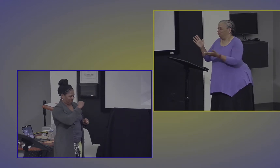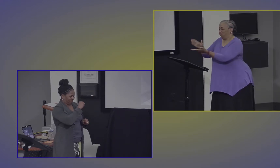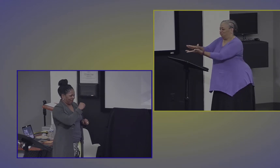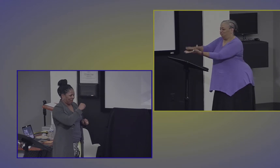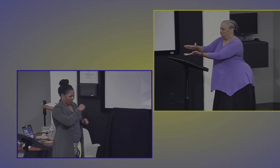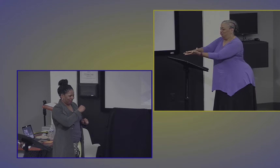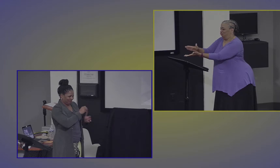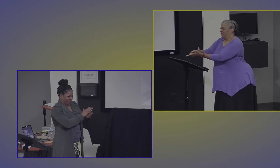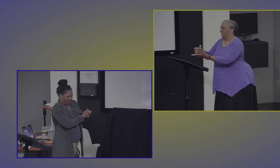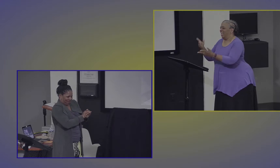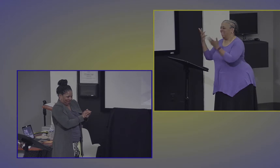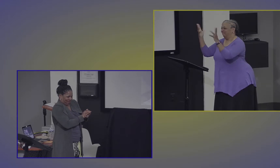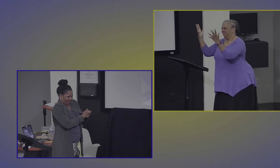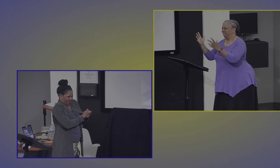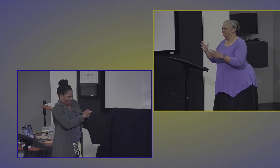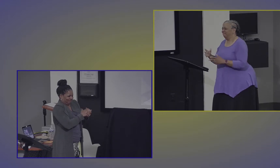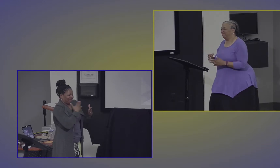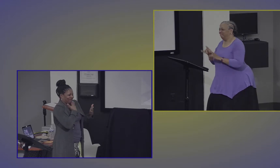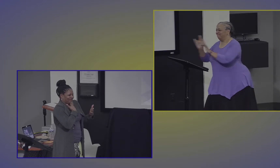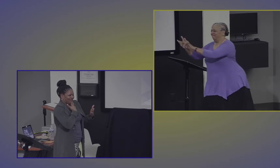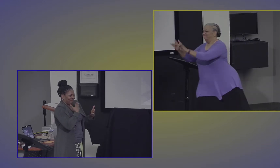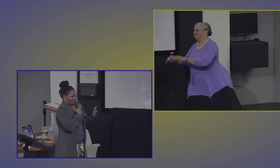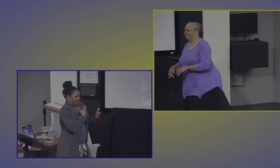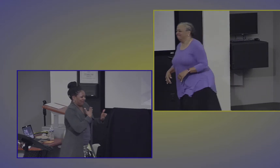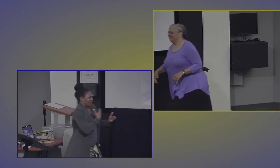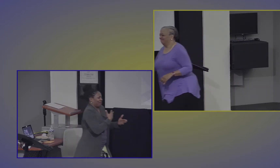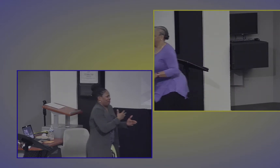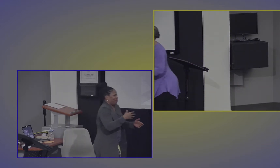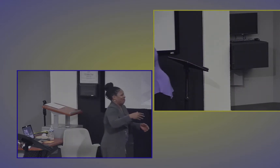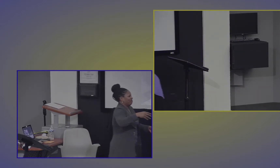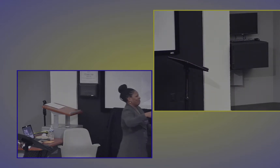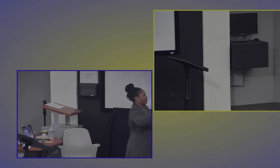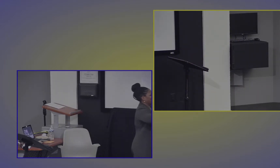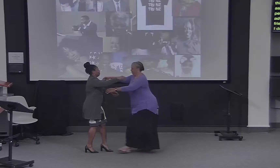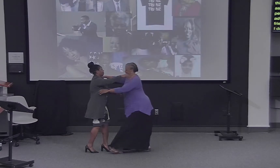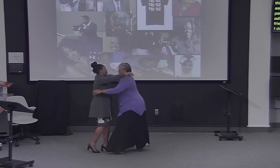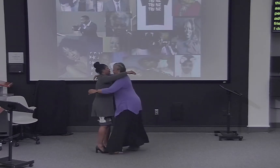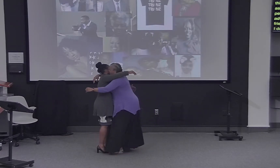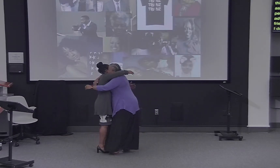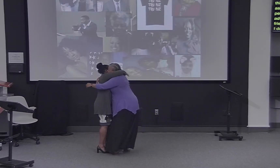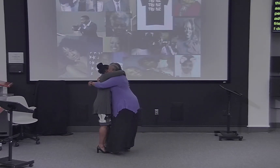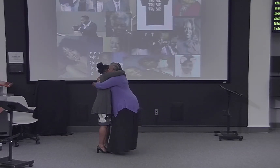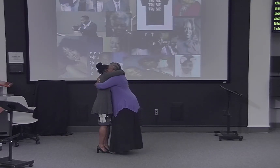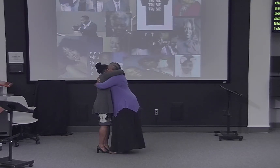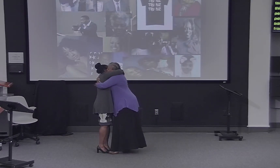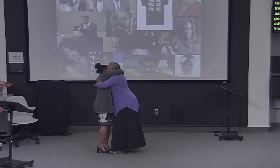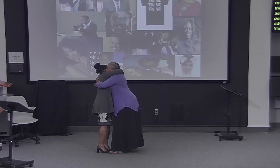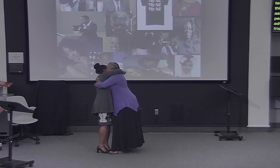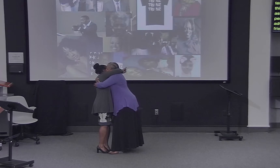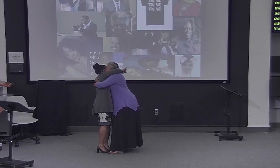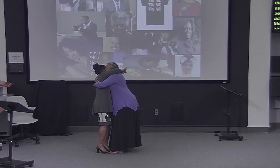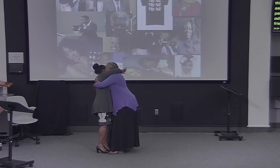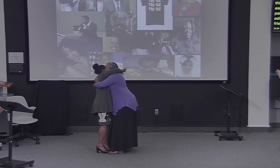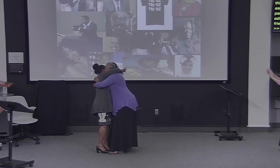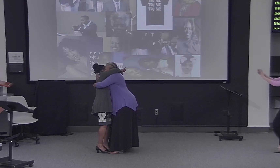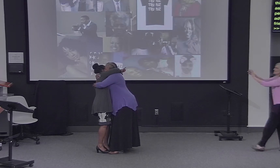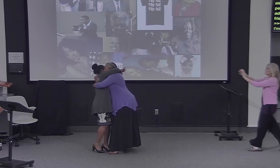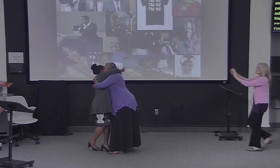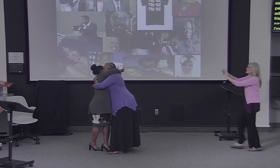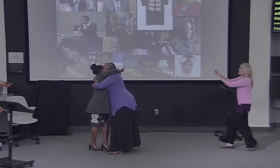I don't have any questions. I'm just coming in here as like a mom to say, amazing,